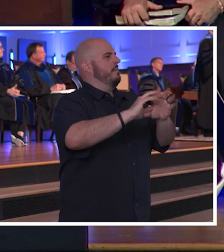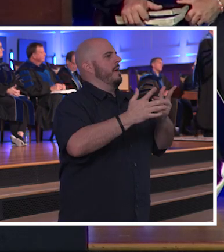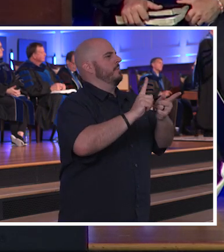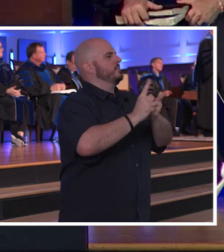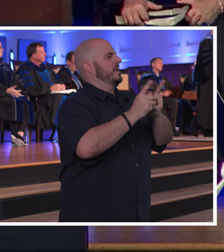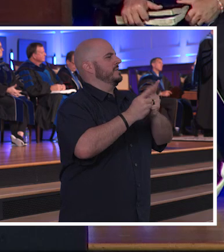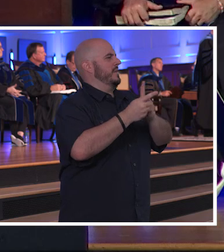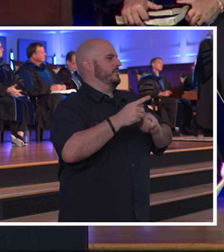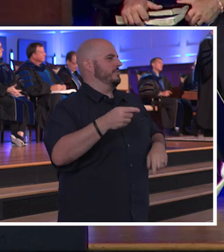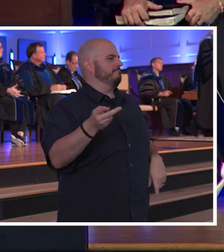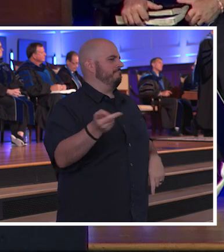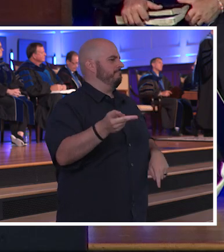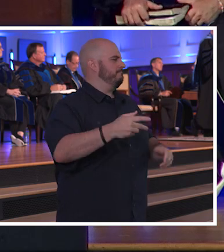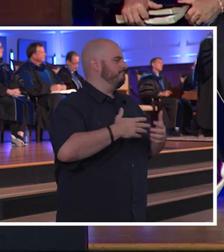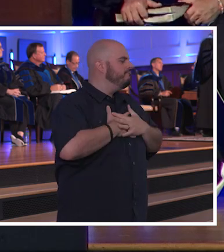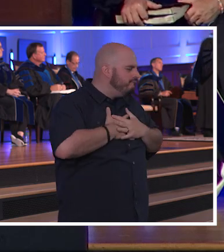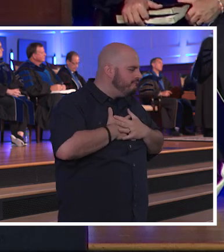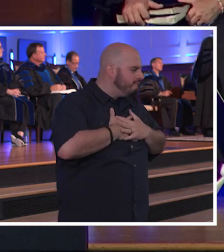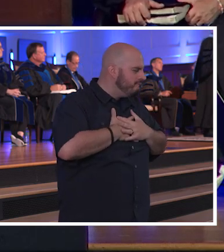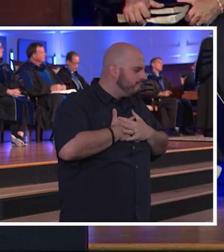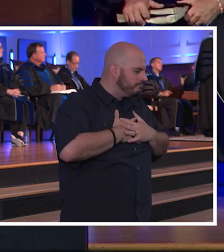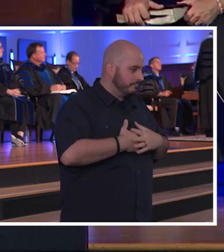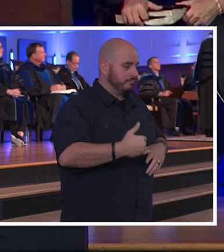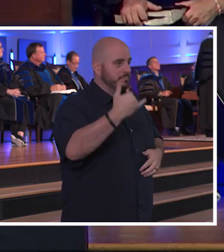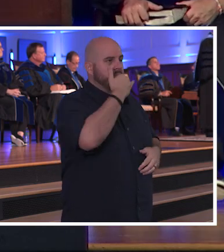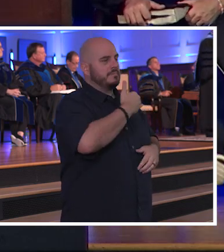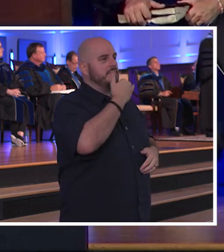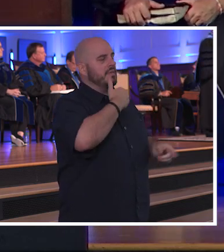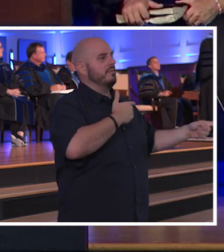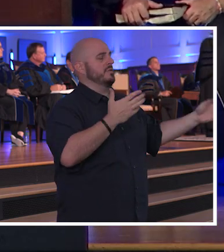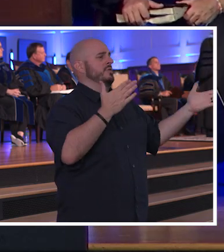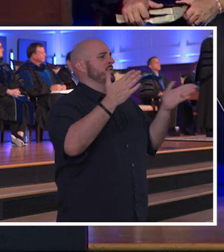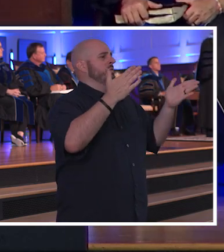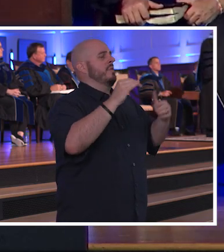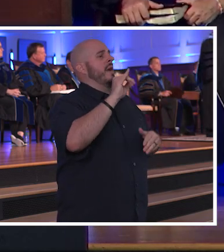Bible. Yvette Aarons served with the IMB from